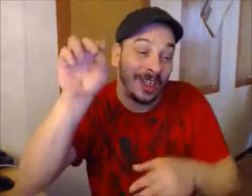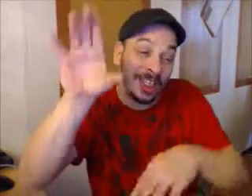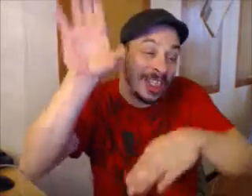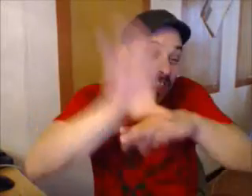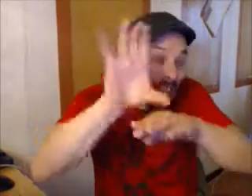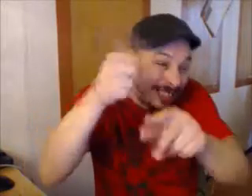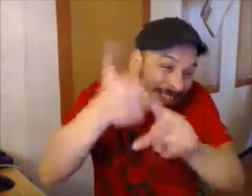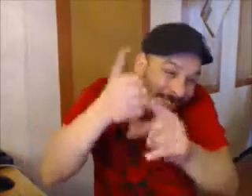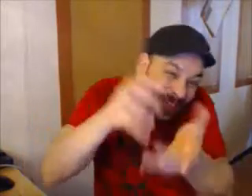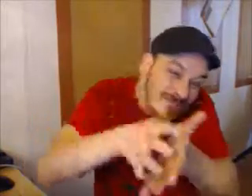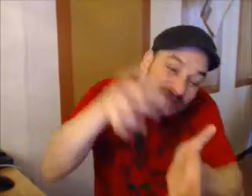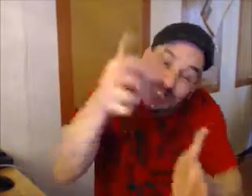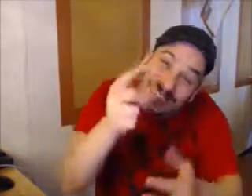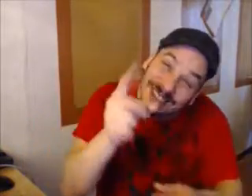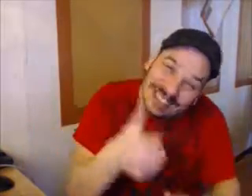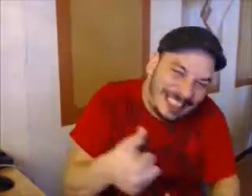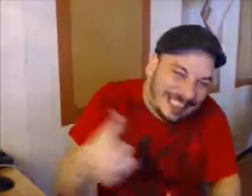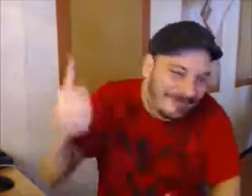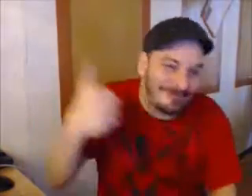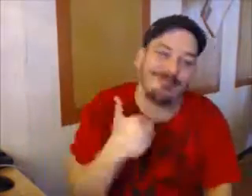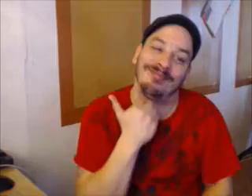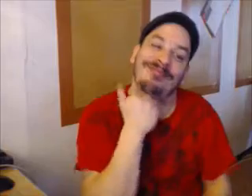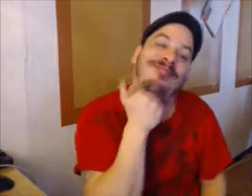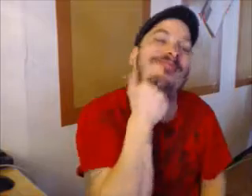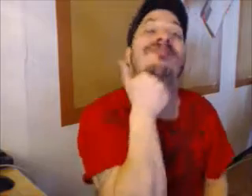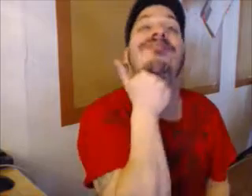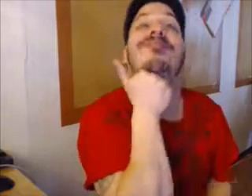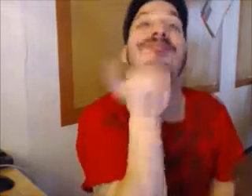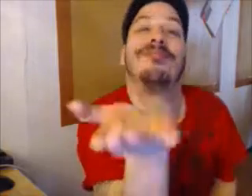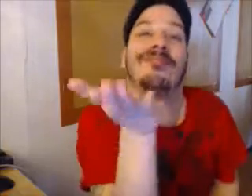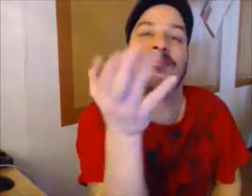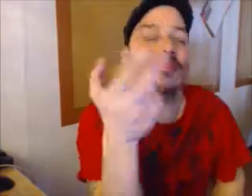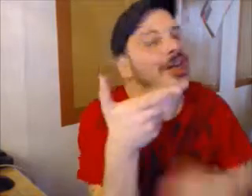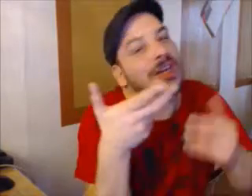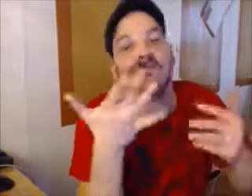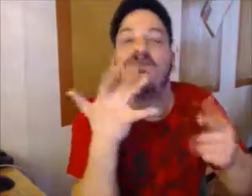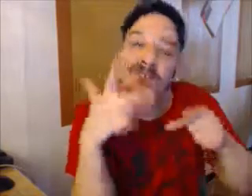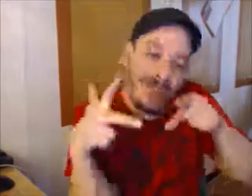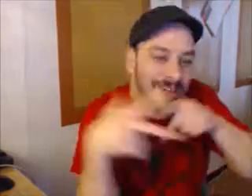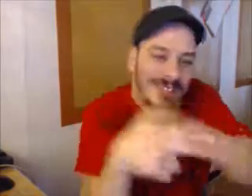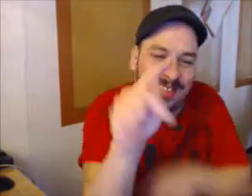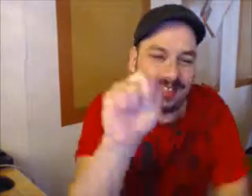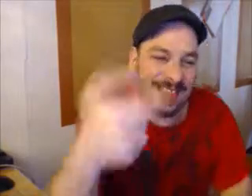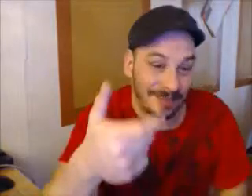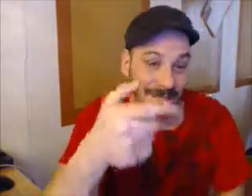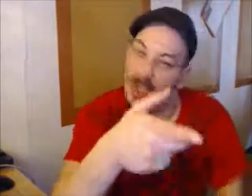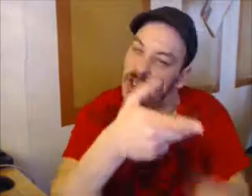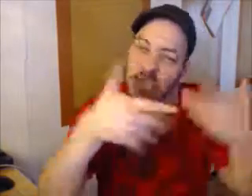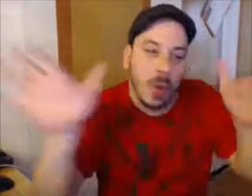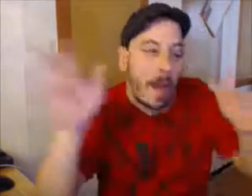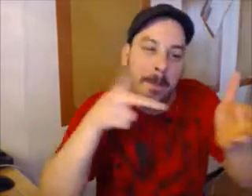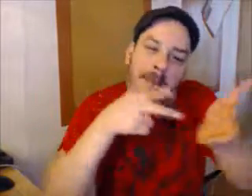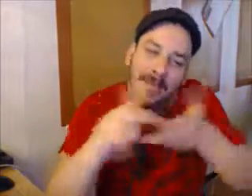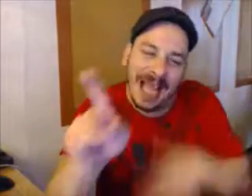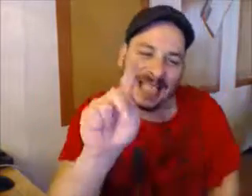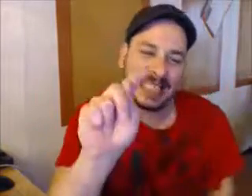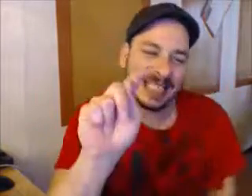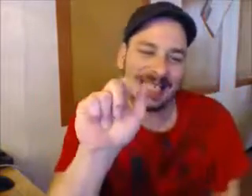Care Center. But Jen's car wasn't handling well. So I brought it to Mike and Meineke. We gave her car a free road handling check. I like